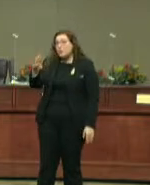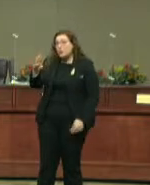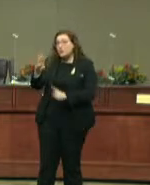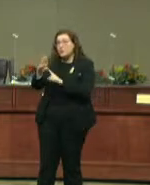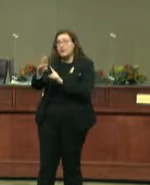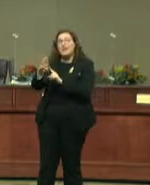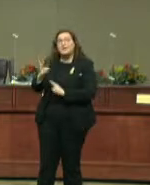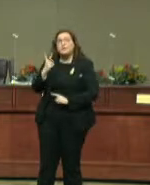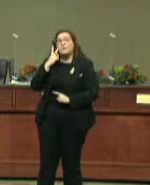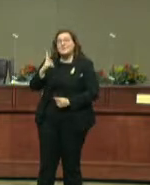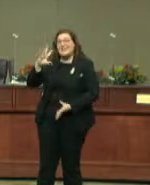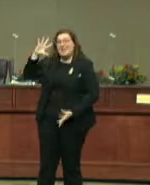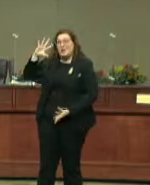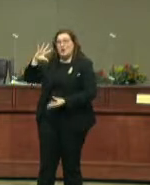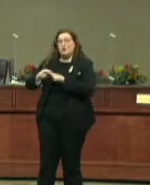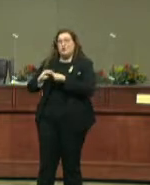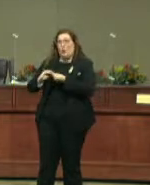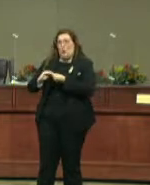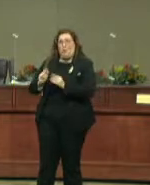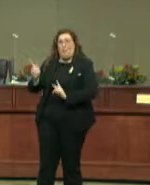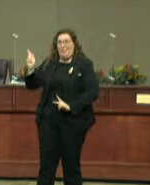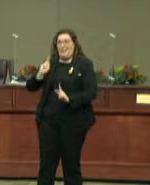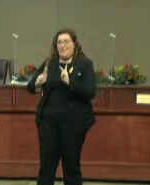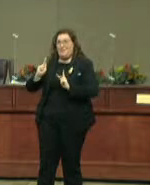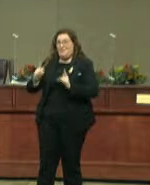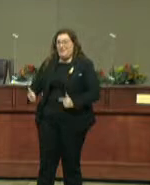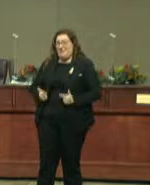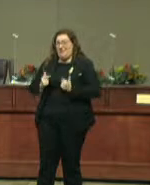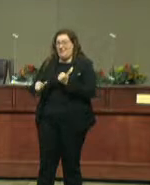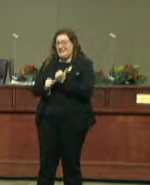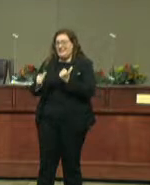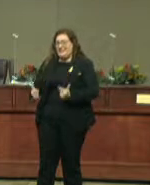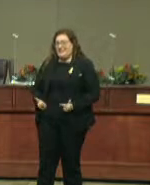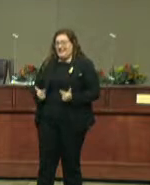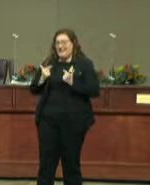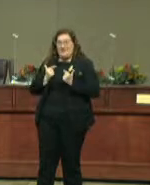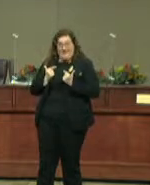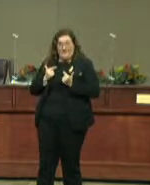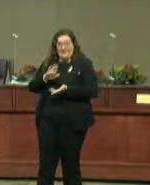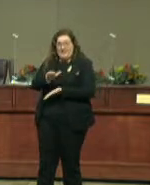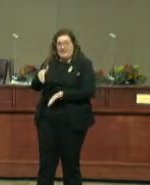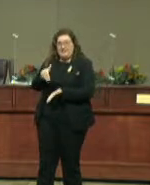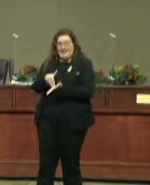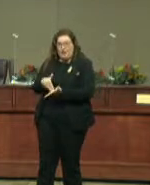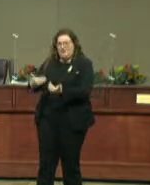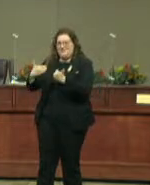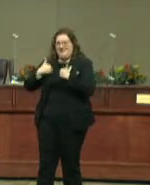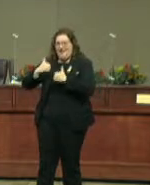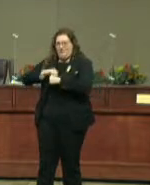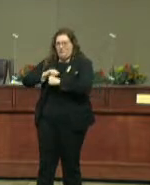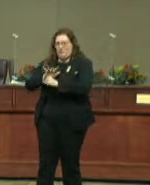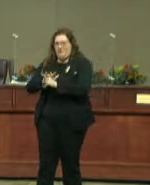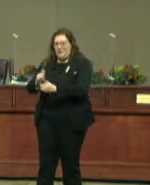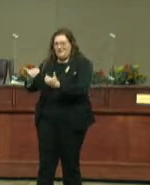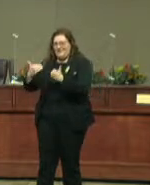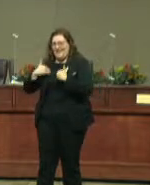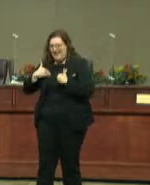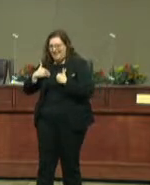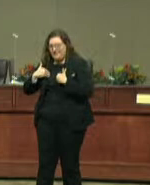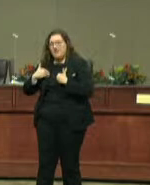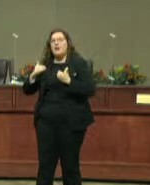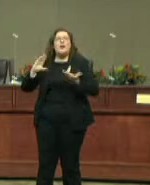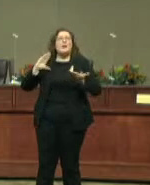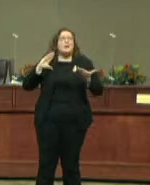of residents with COVID-19 in long-term care facilities versus the number